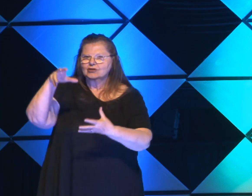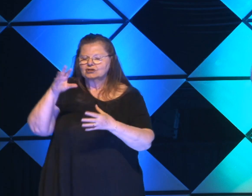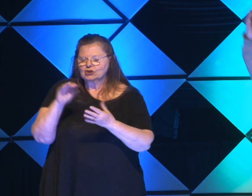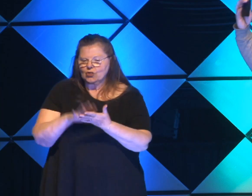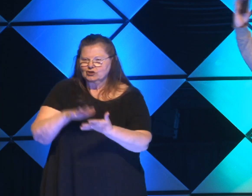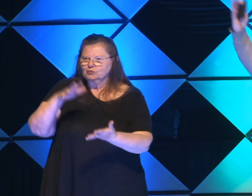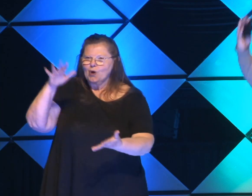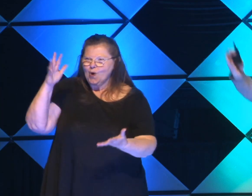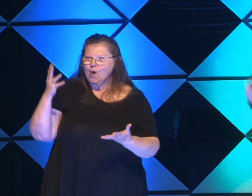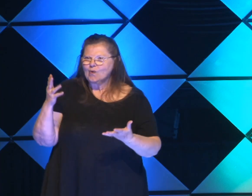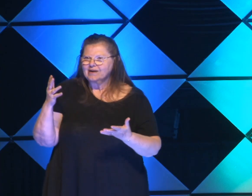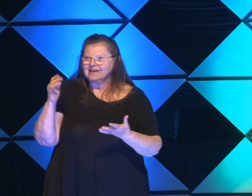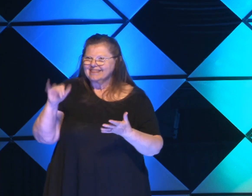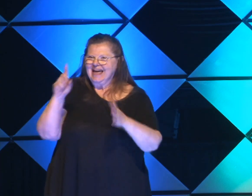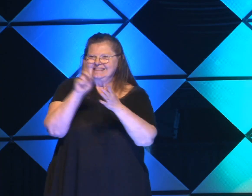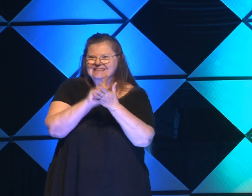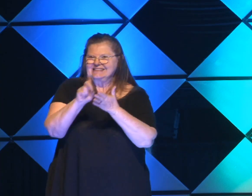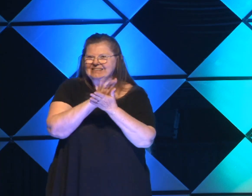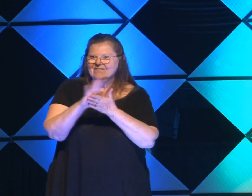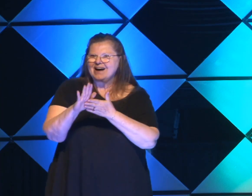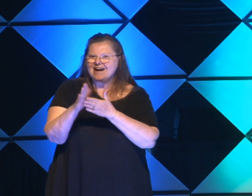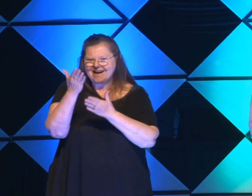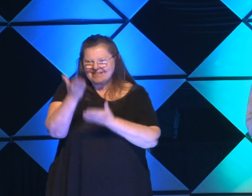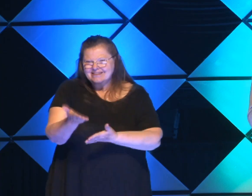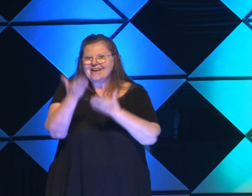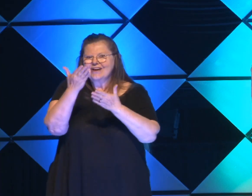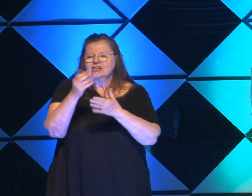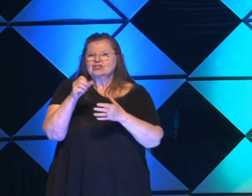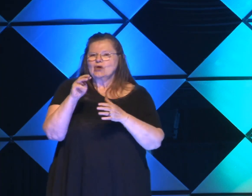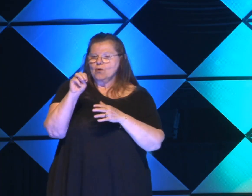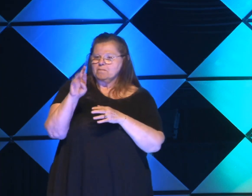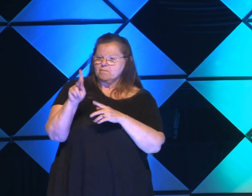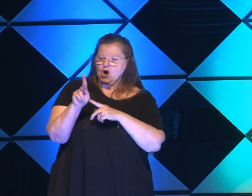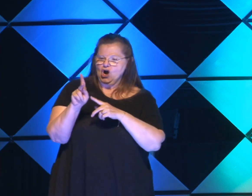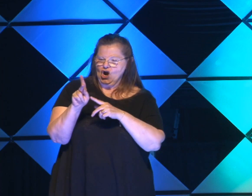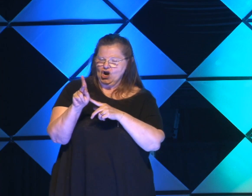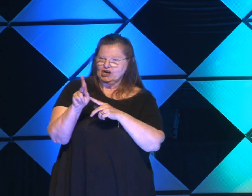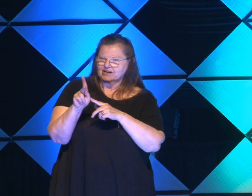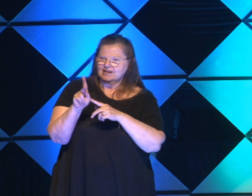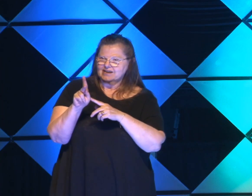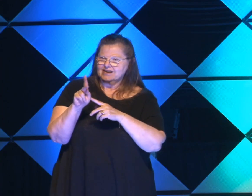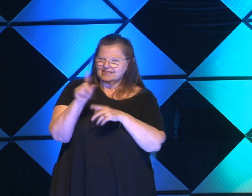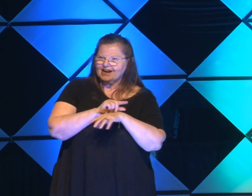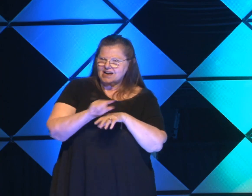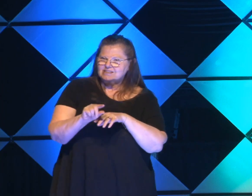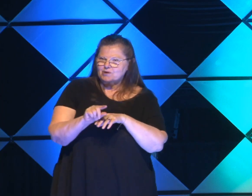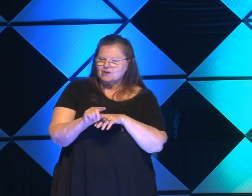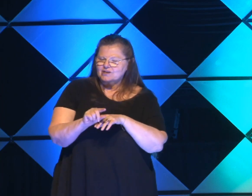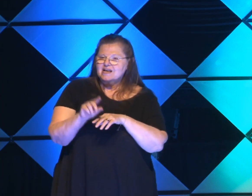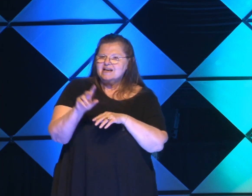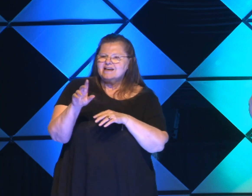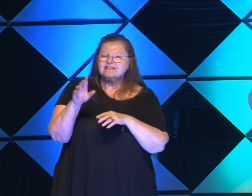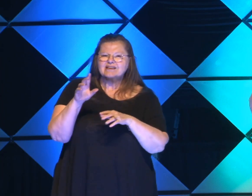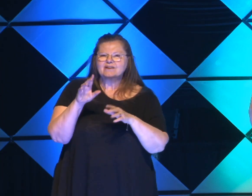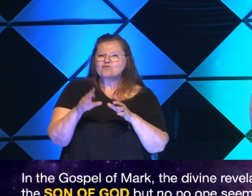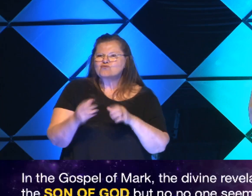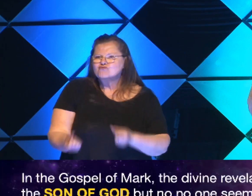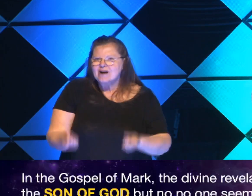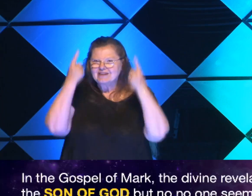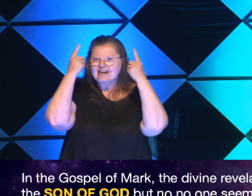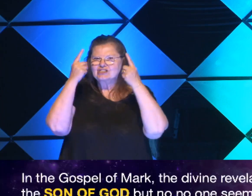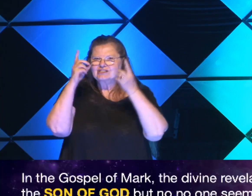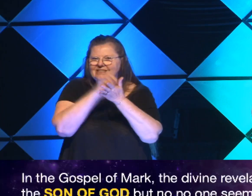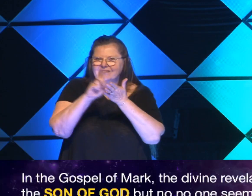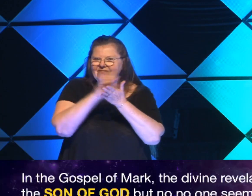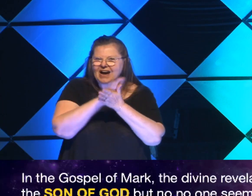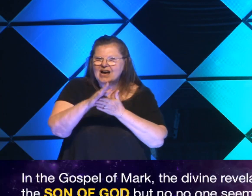is this is the divine. And so in the Gospel of Mark, in his story, right here in this moment, the divine revelation is that Jesus is